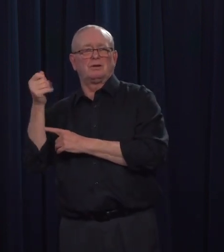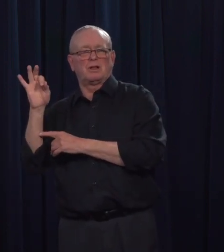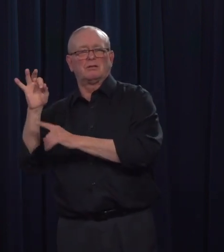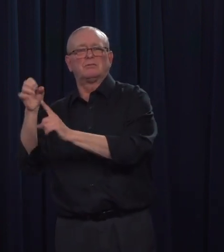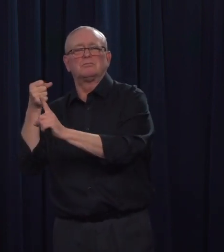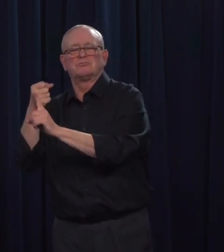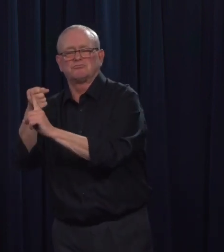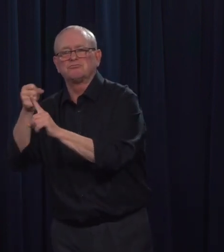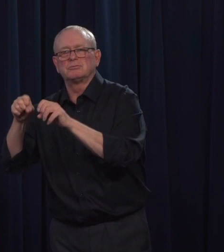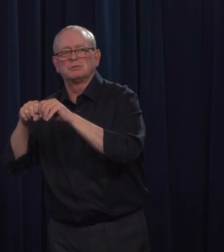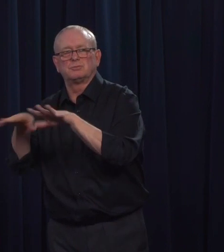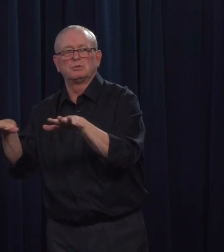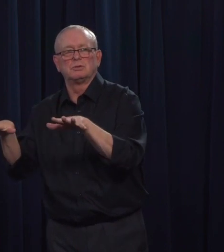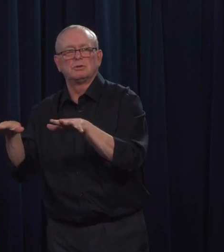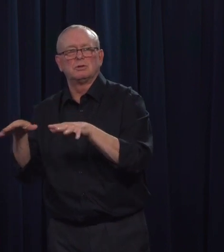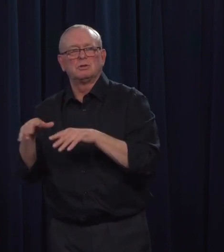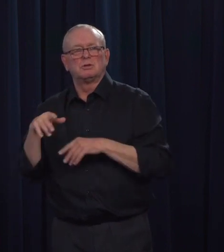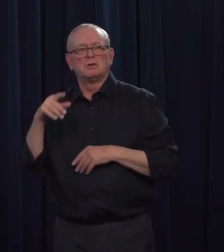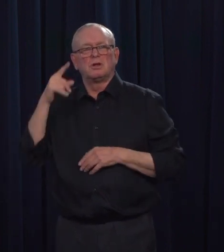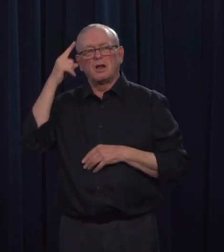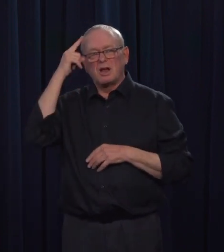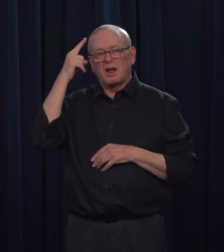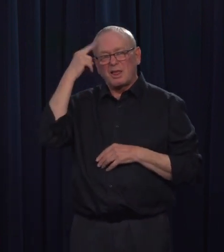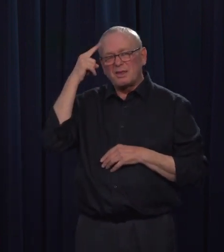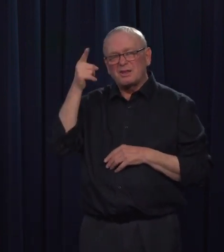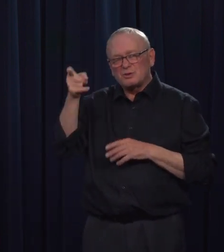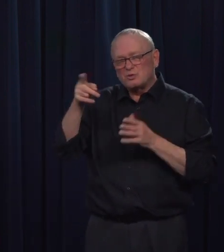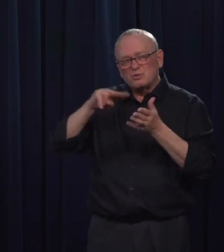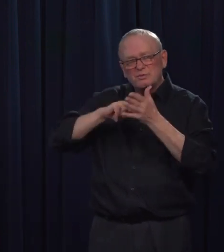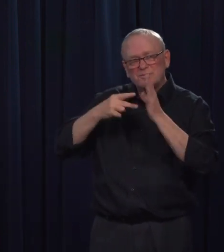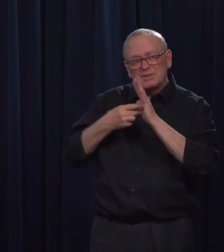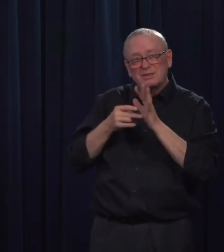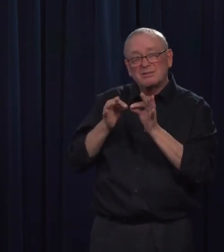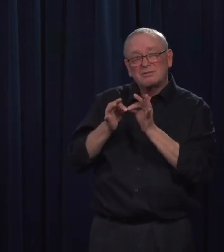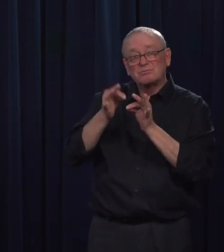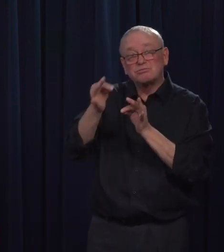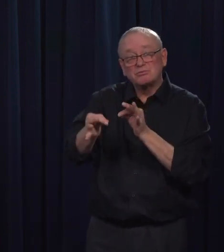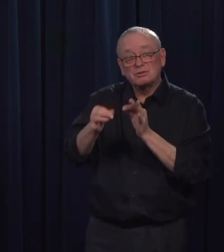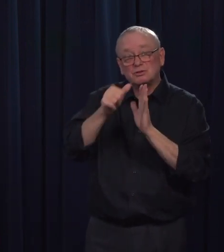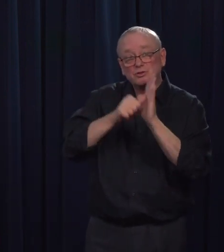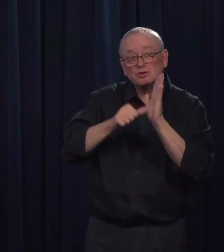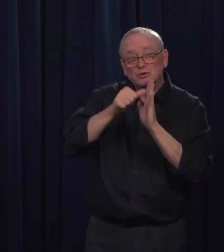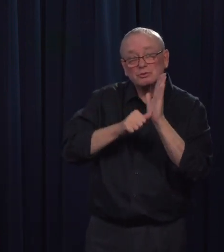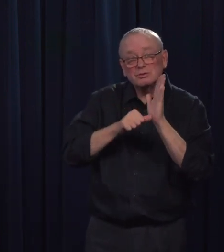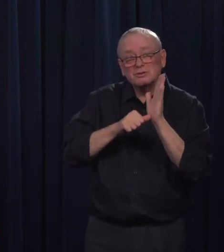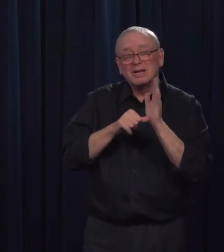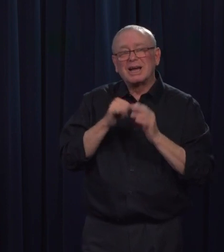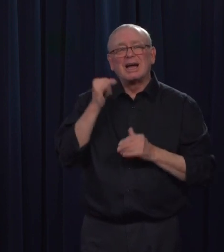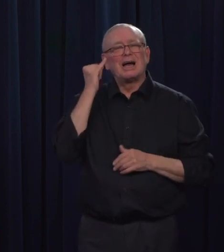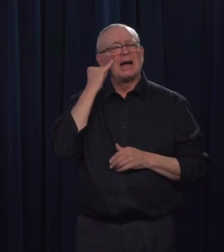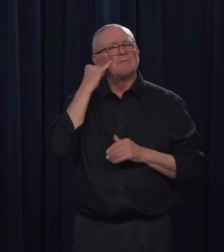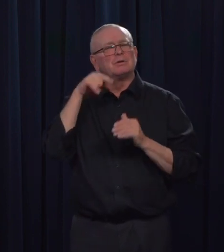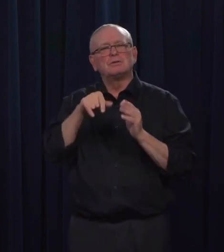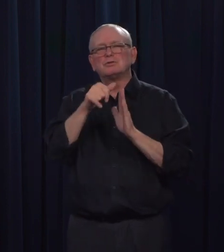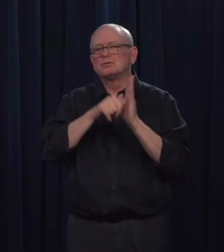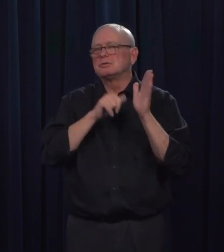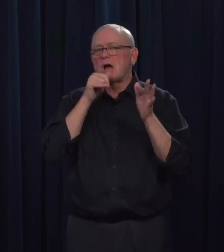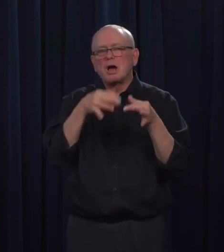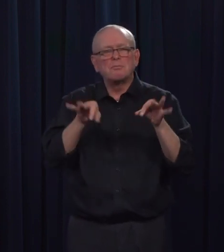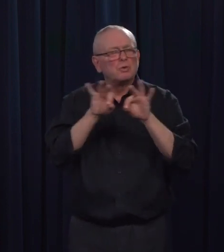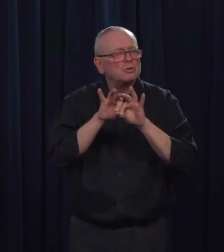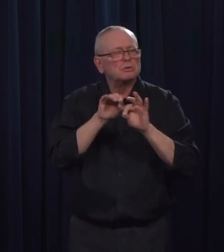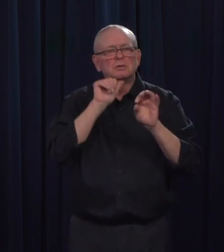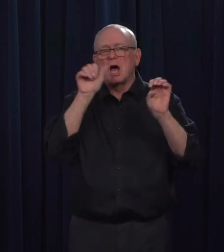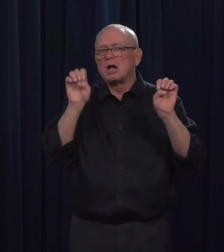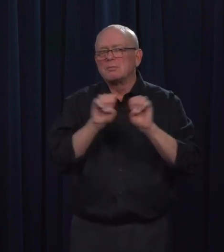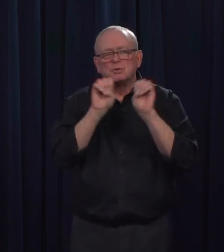want to emphasize that we are providing emergency surgery, we're providing urgent surgery, we are providing surgery for